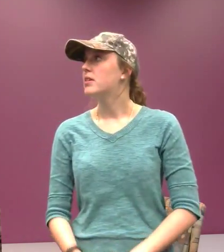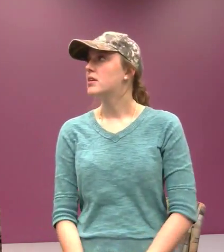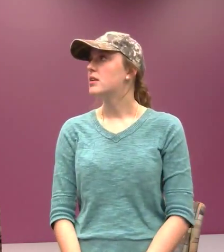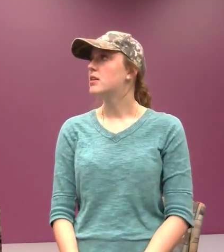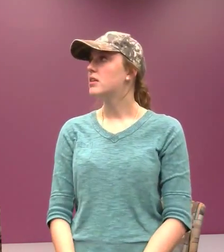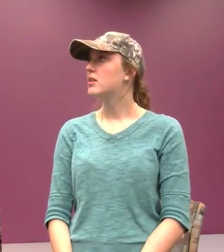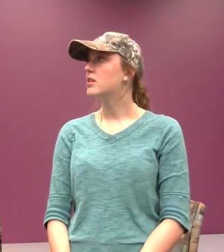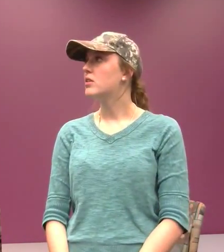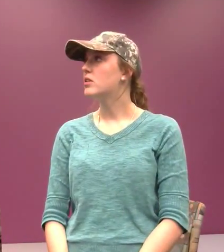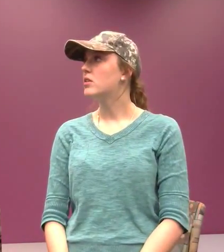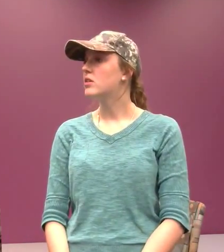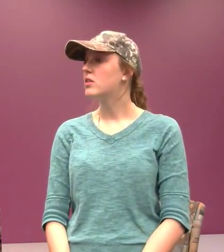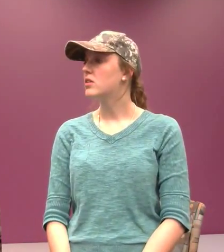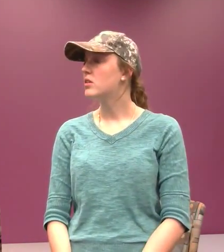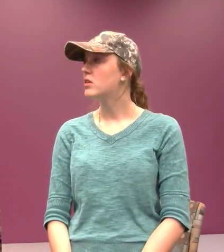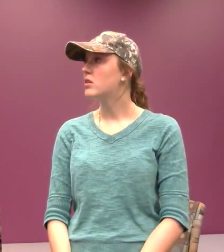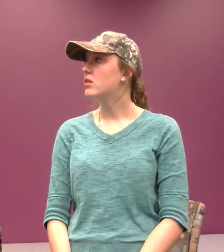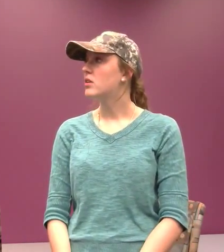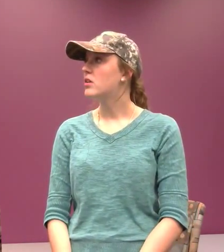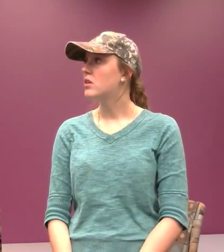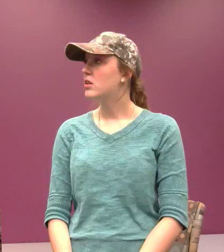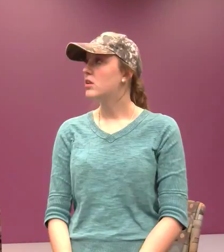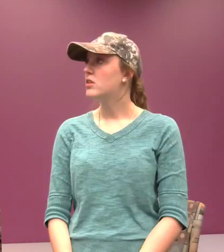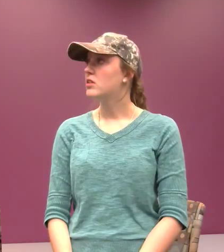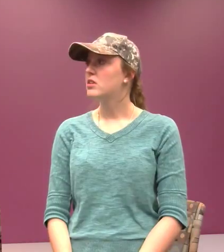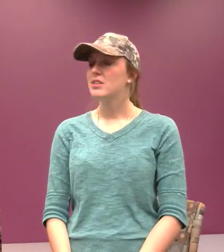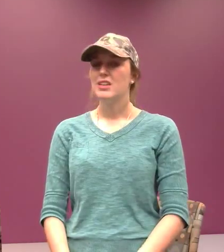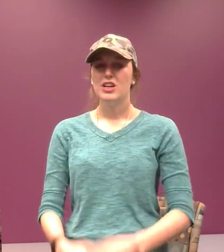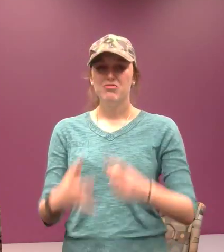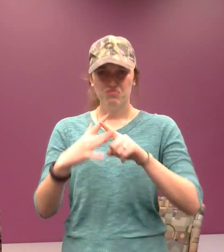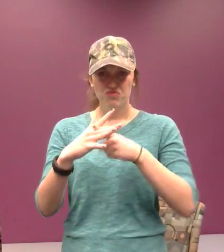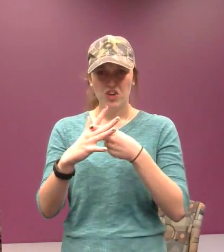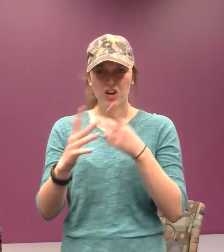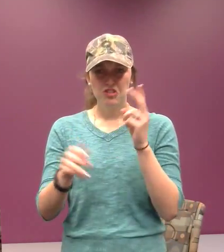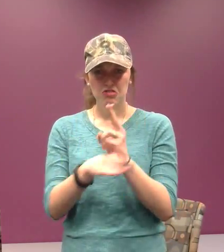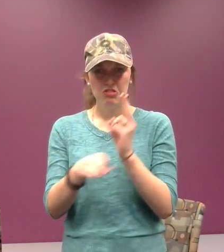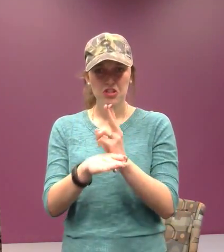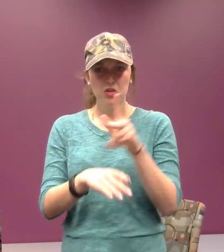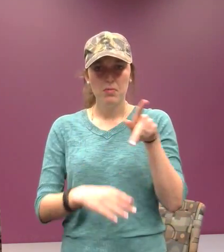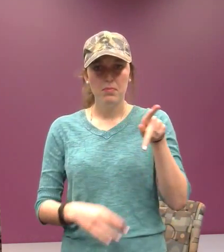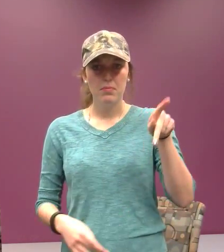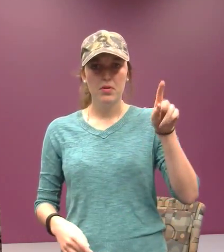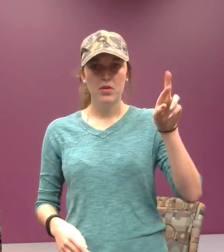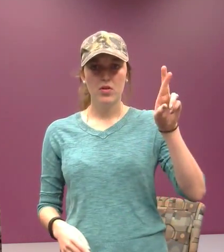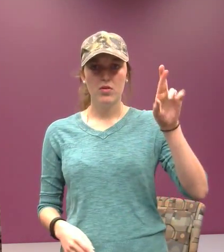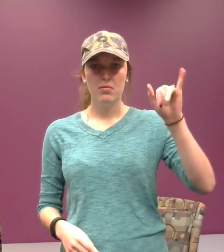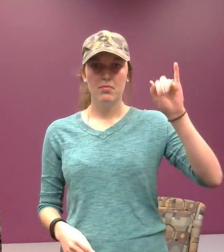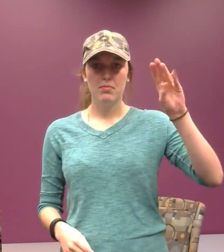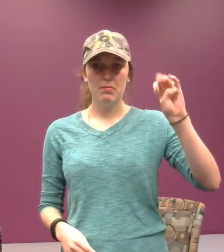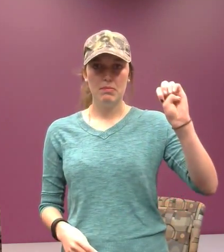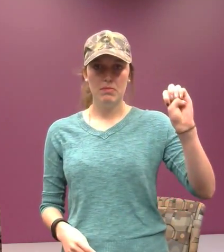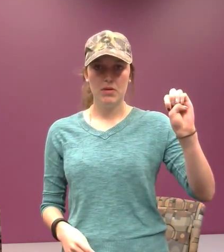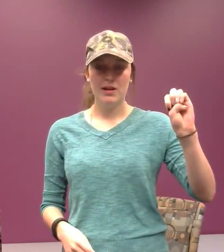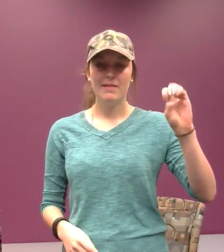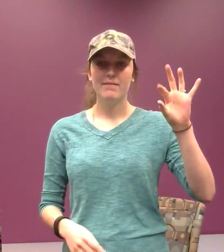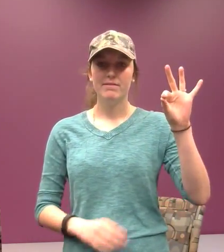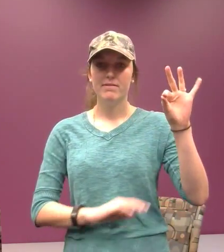I said when we started out, we did prime factorizations. Now, you people should be in a position here to be able to look and